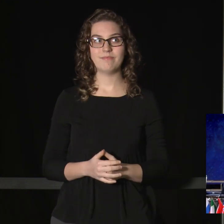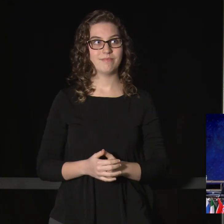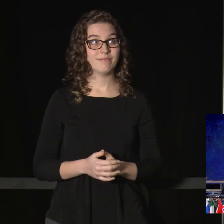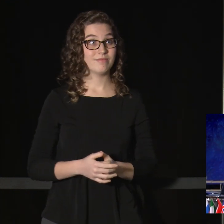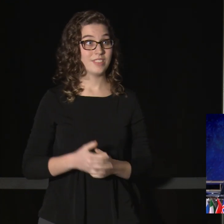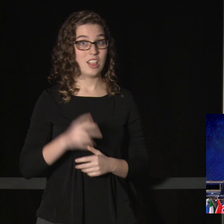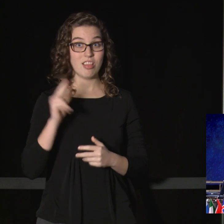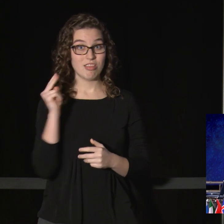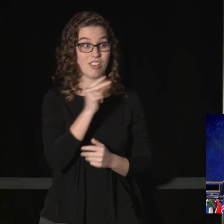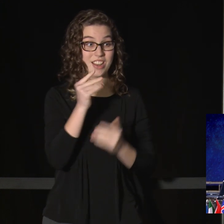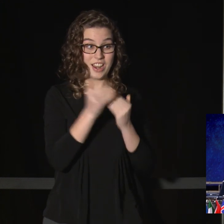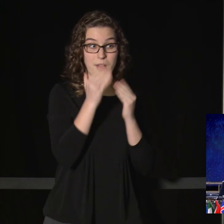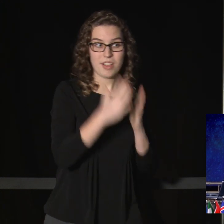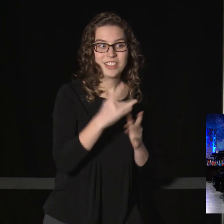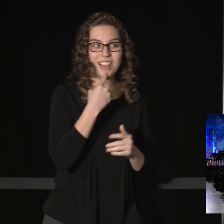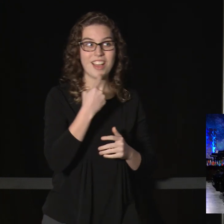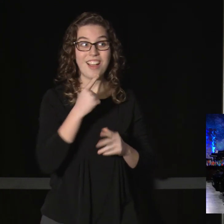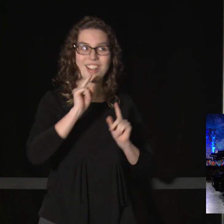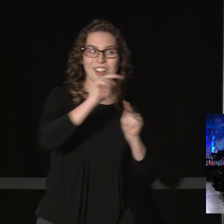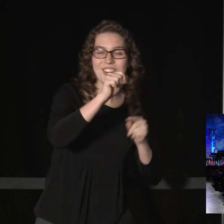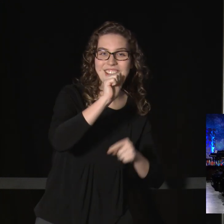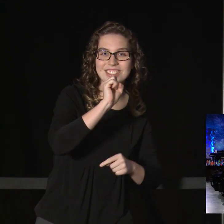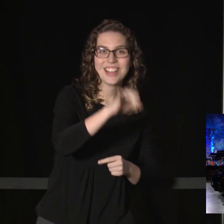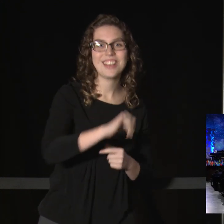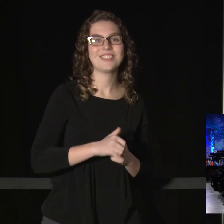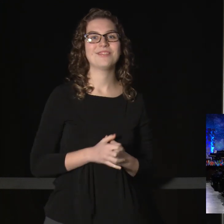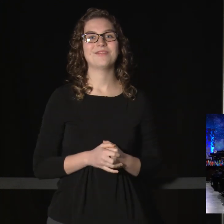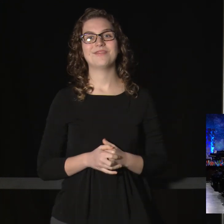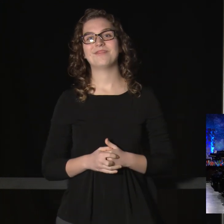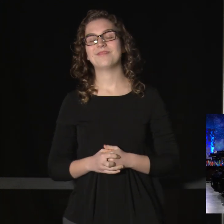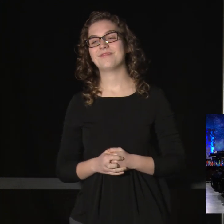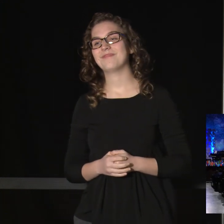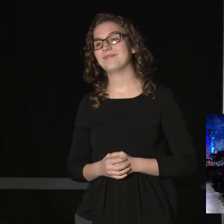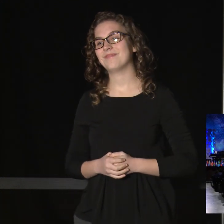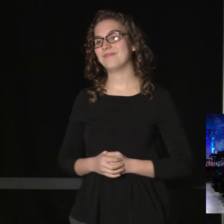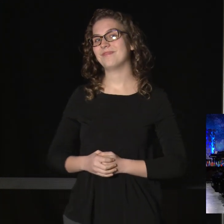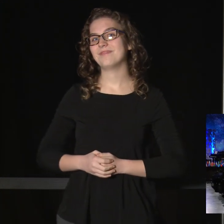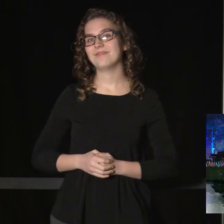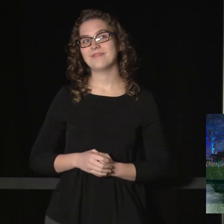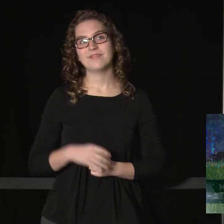go ASI. God bless you, everyone.